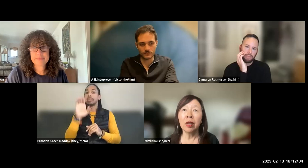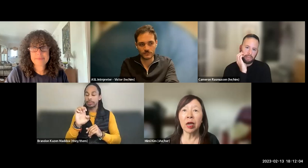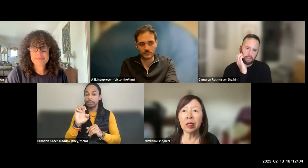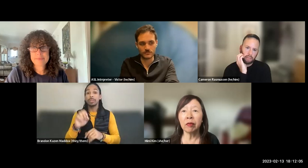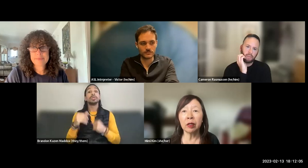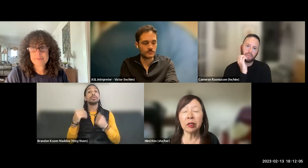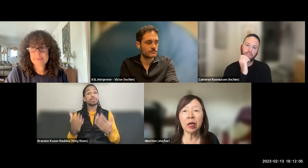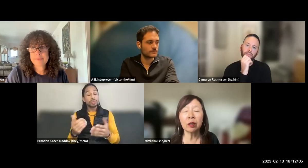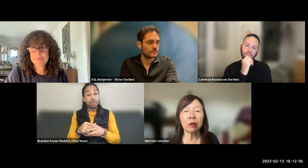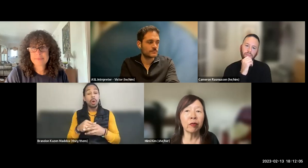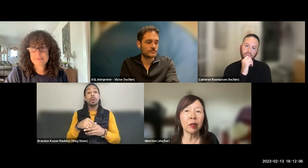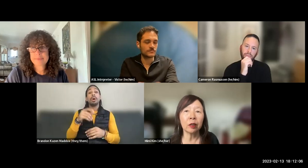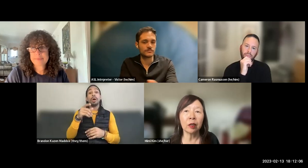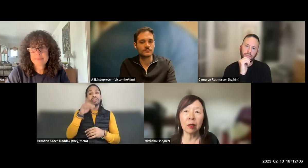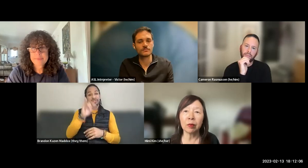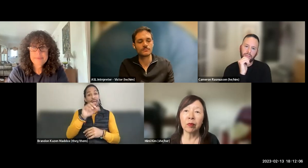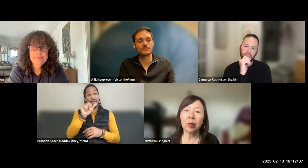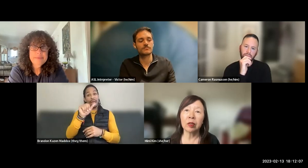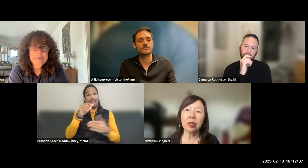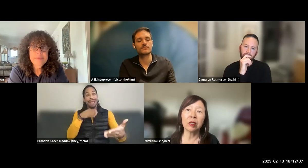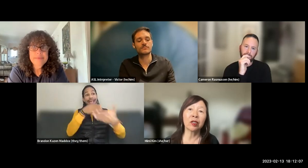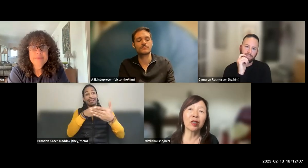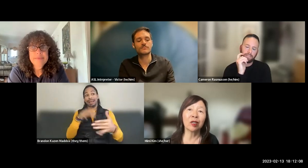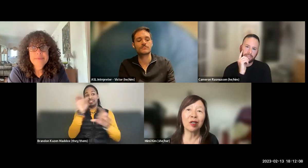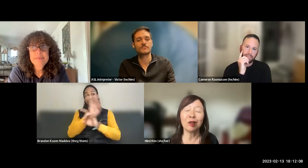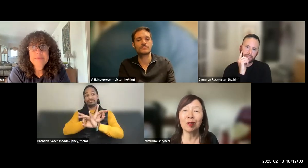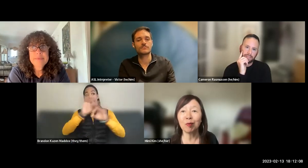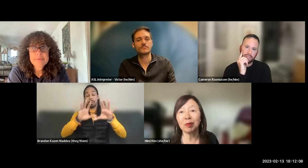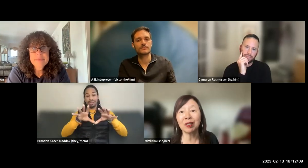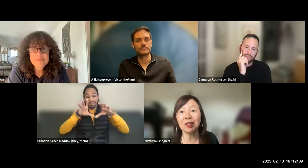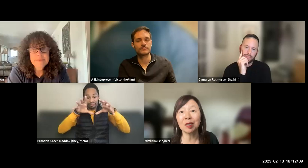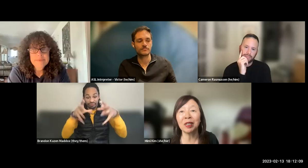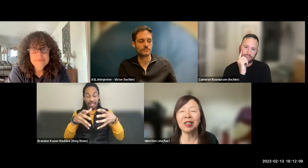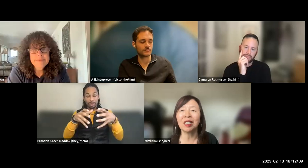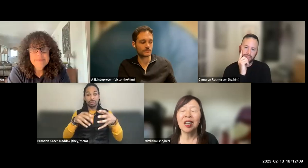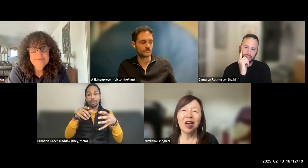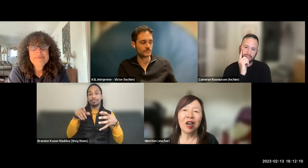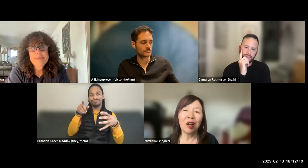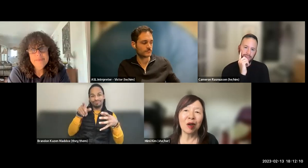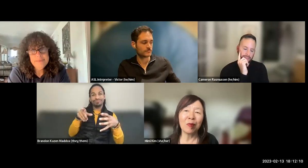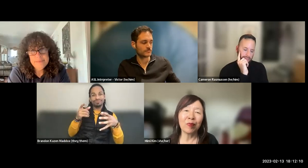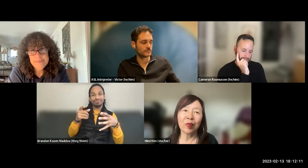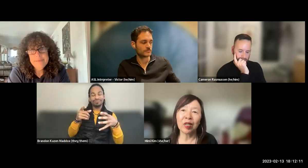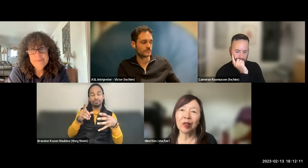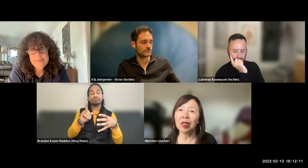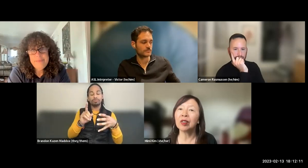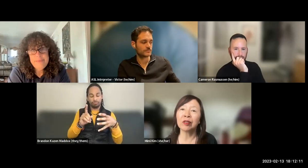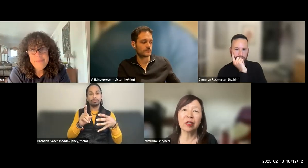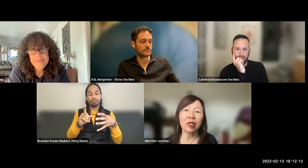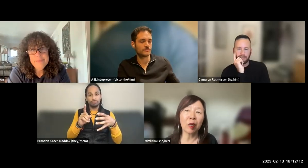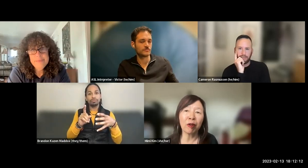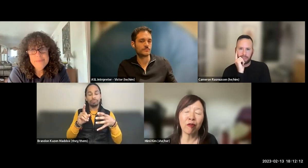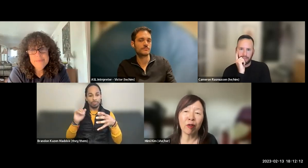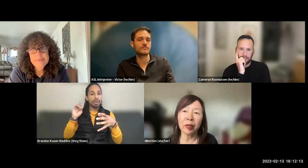within the anti-violence sector field since probably since its beginning in